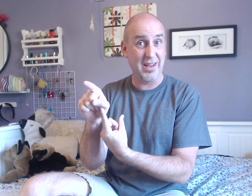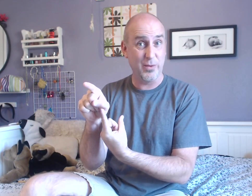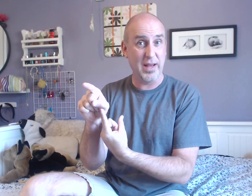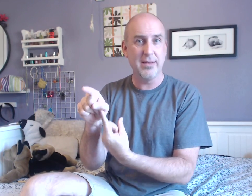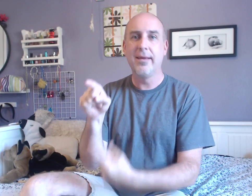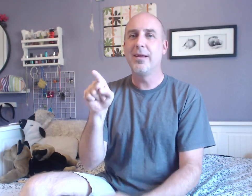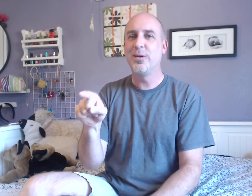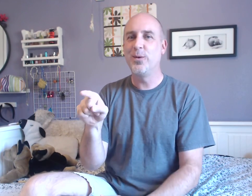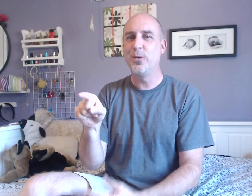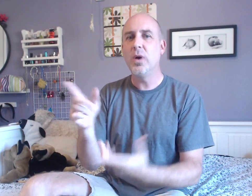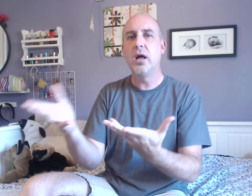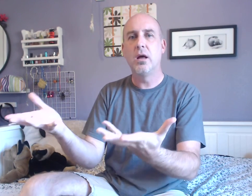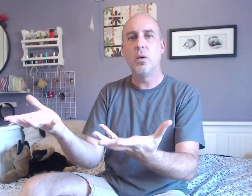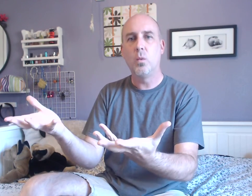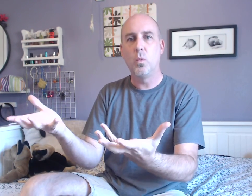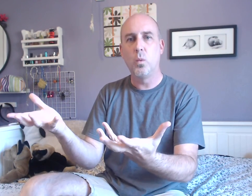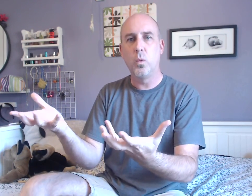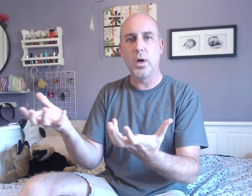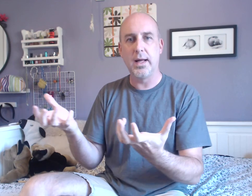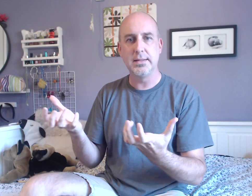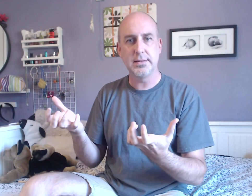right? You want